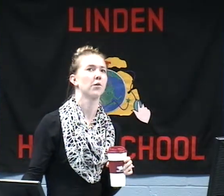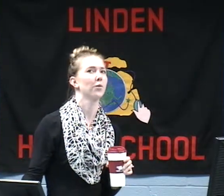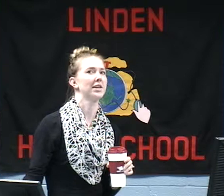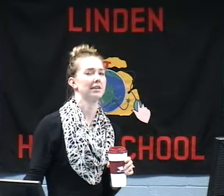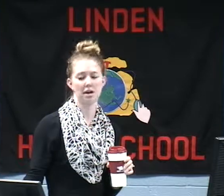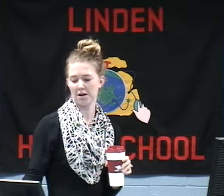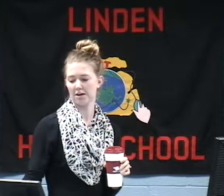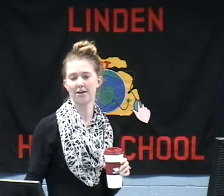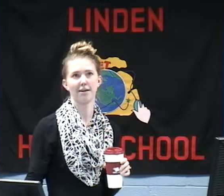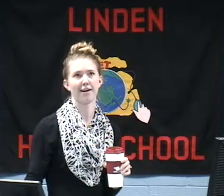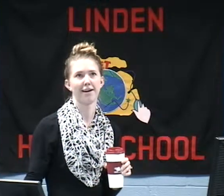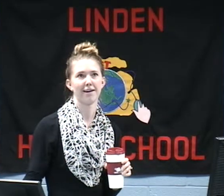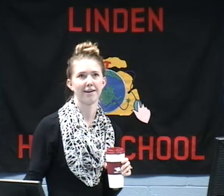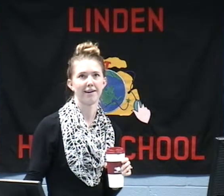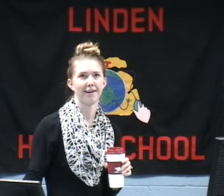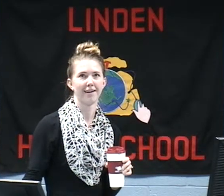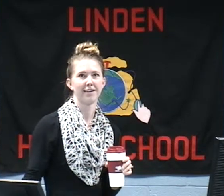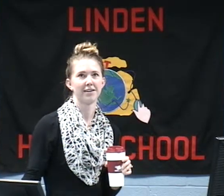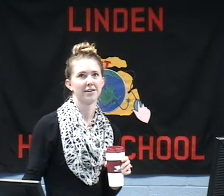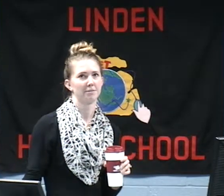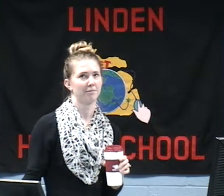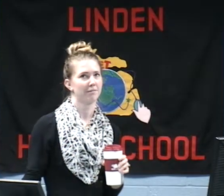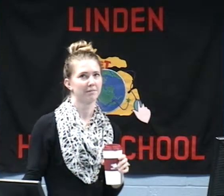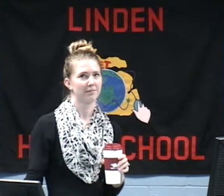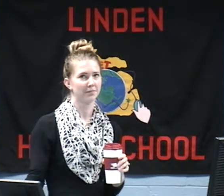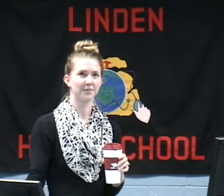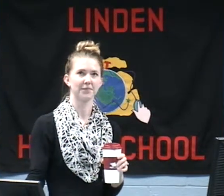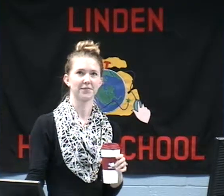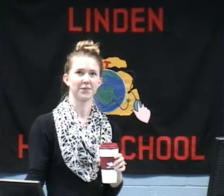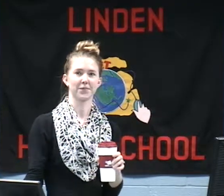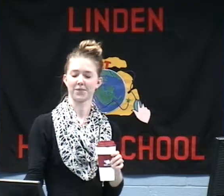What is it? Me too. These my sweaters are so.